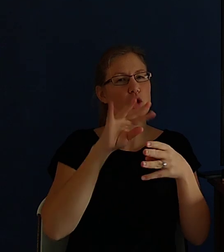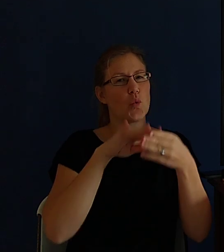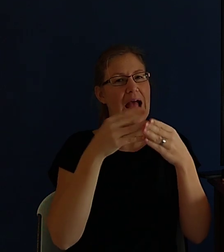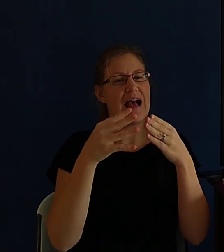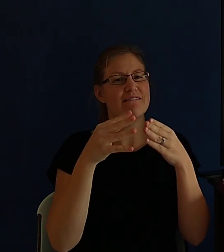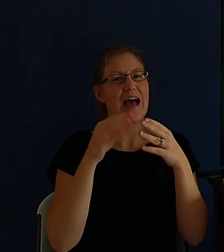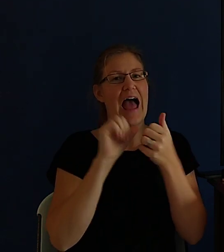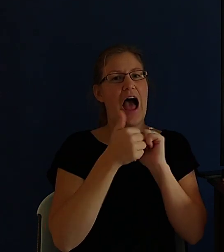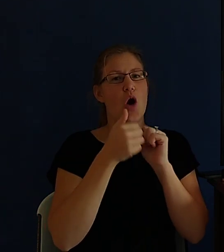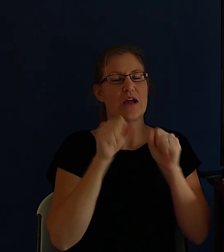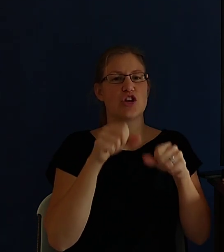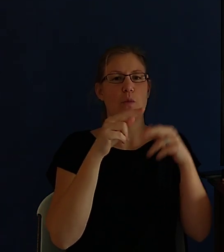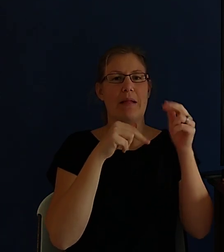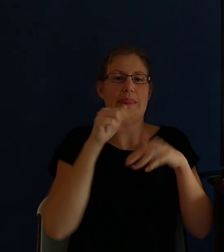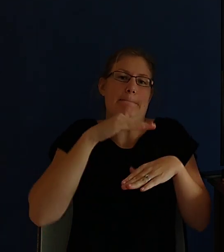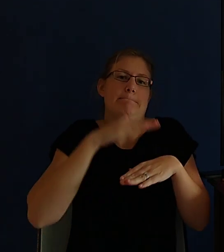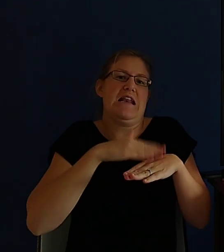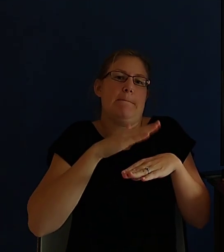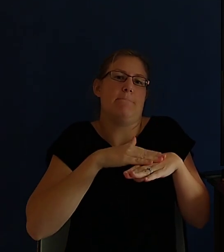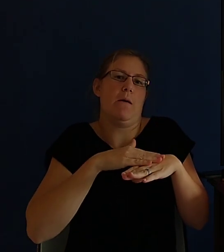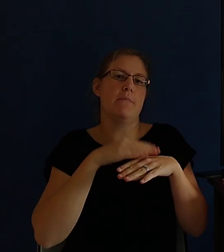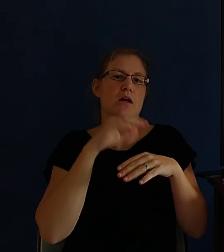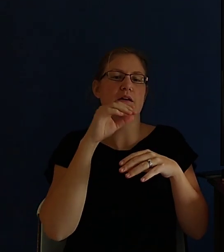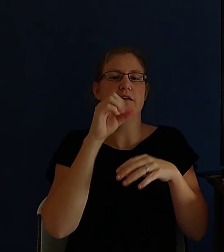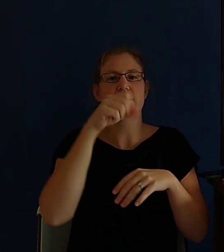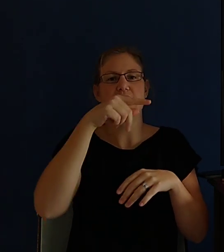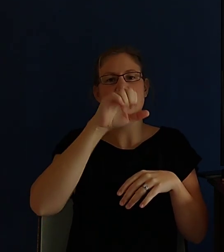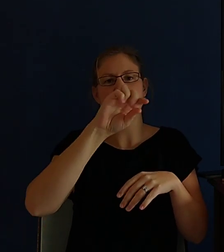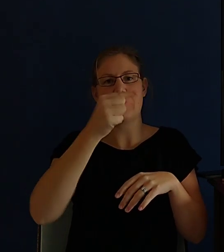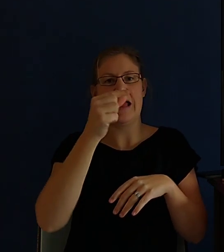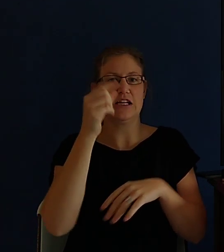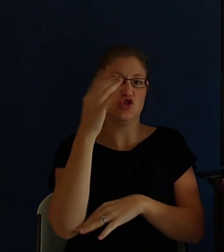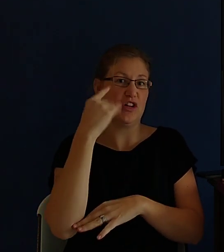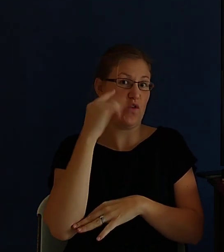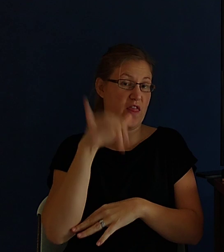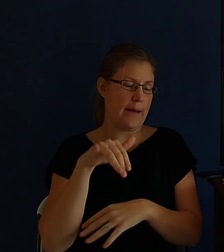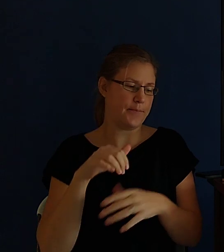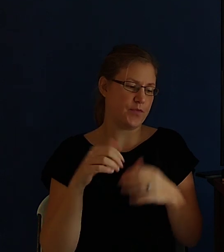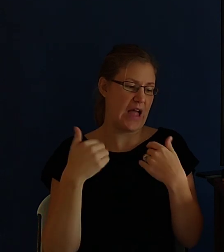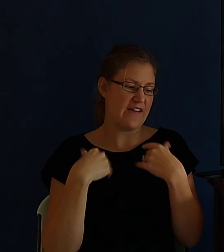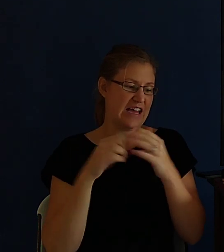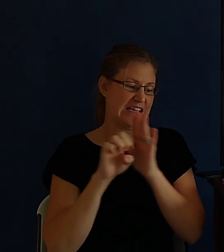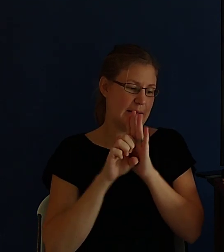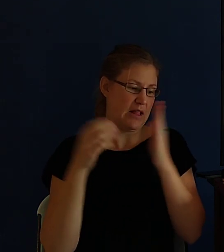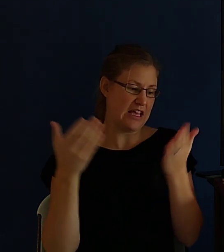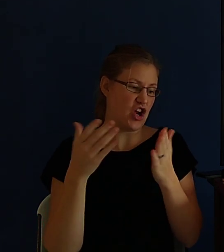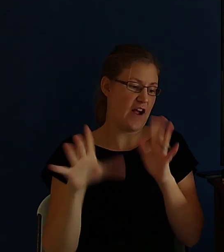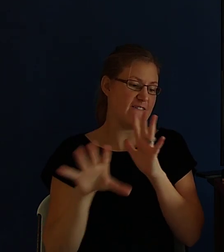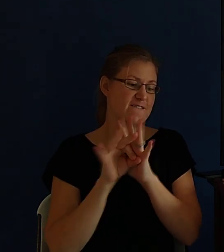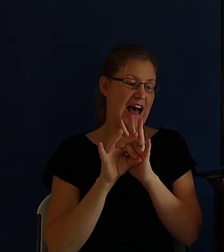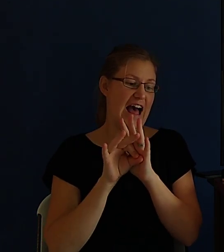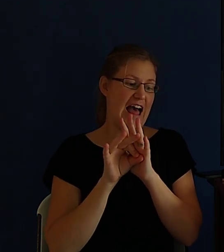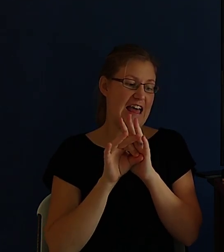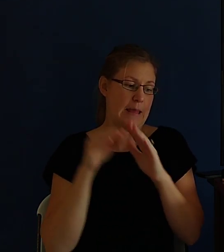construct the minimum spanning tree of it. So we have this example here. Find the minimum spanning tree of this simple